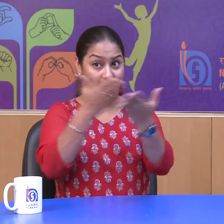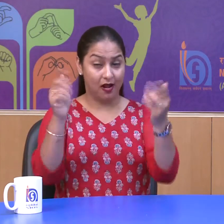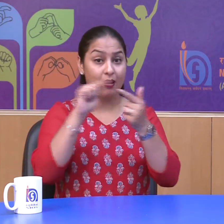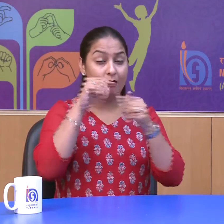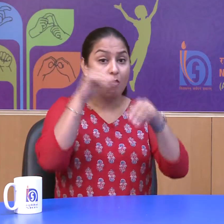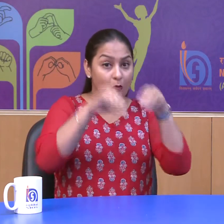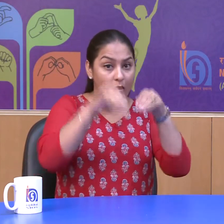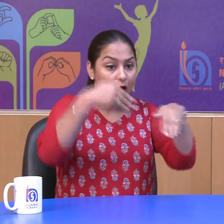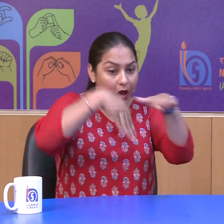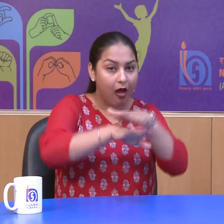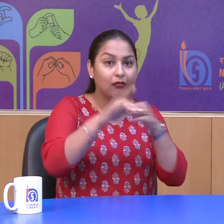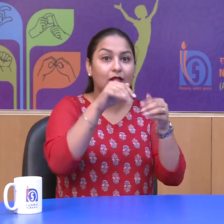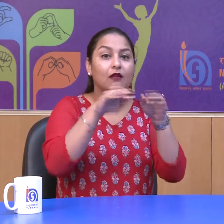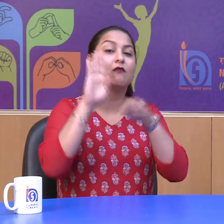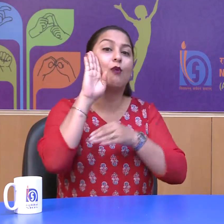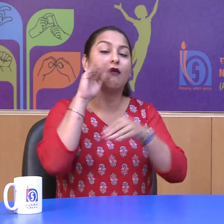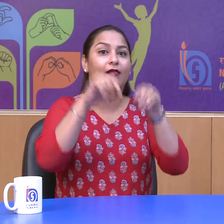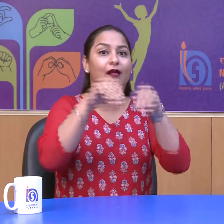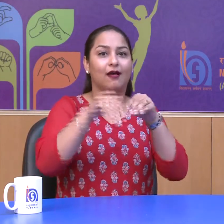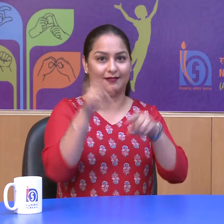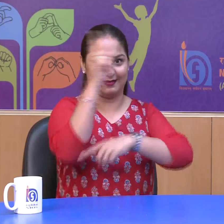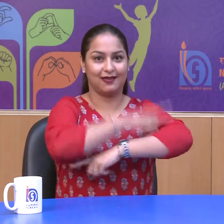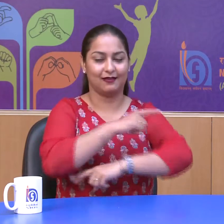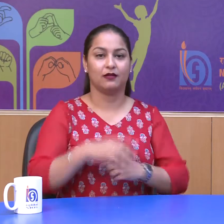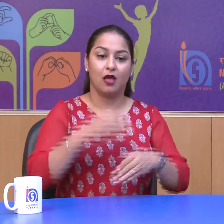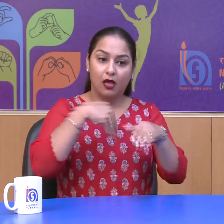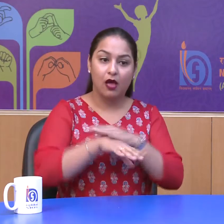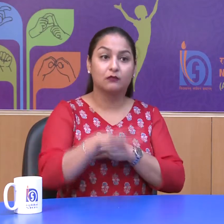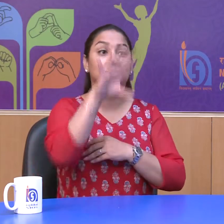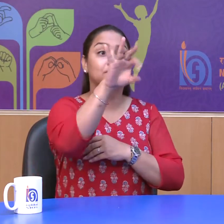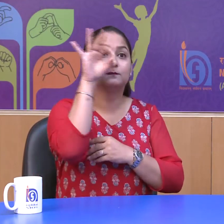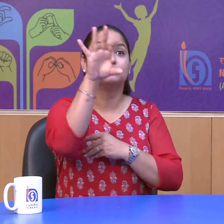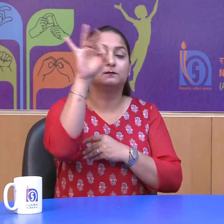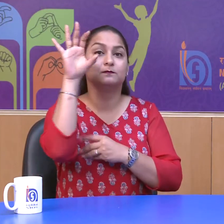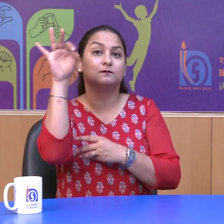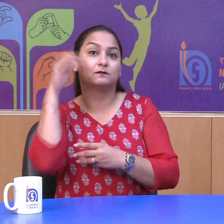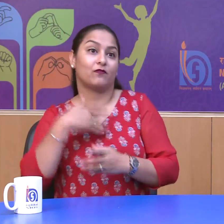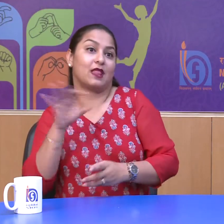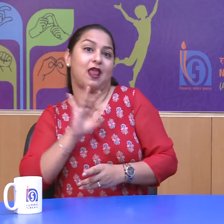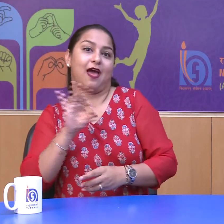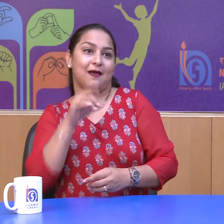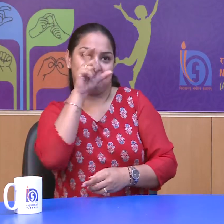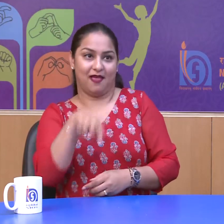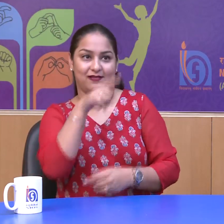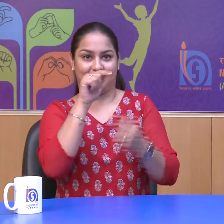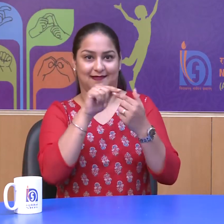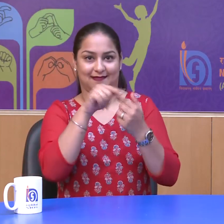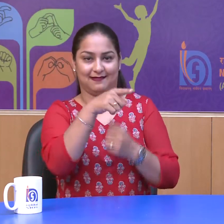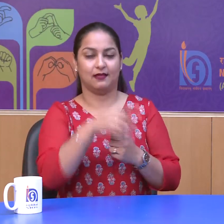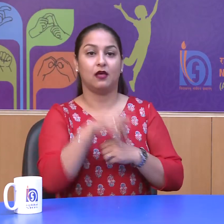elections. We vote to elect our representatives. These representatives form and